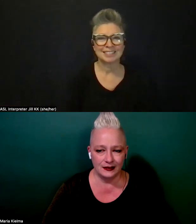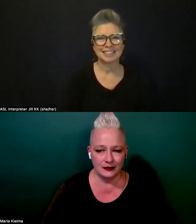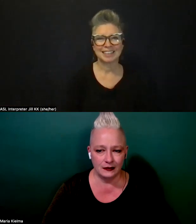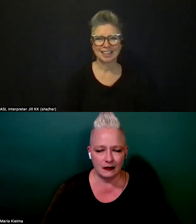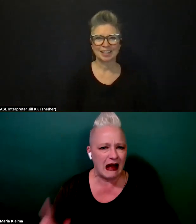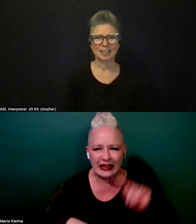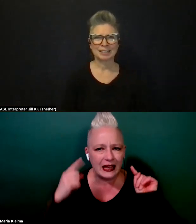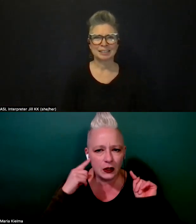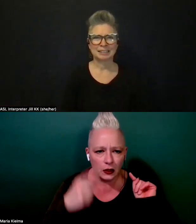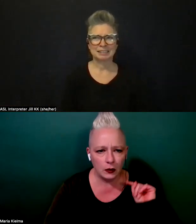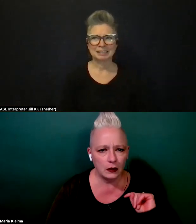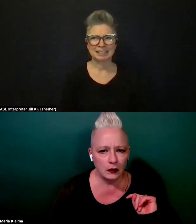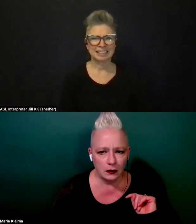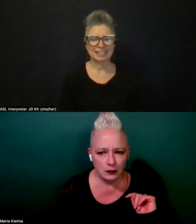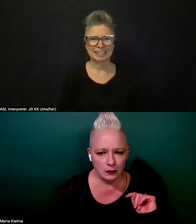Why can't I hear anything?